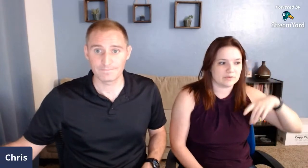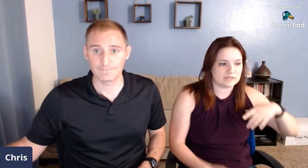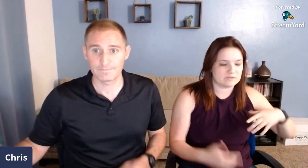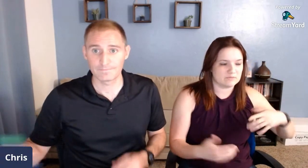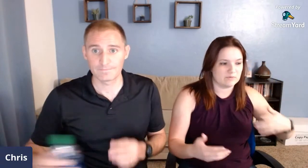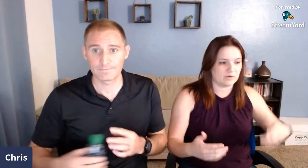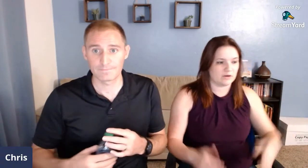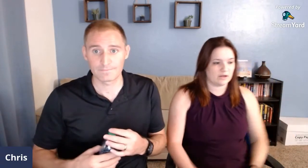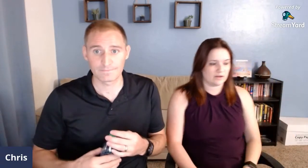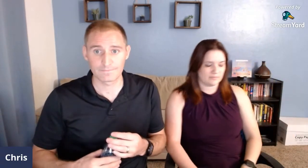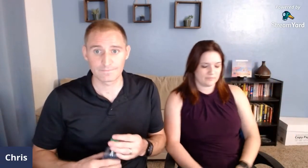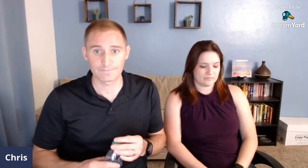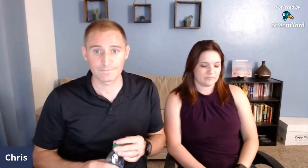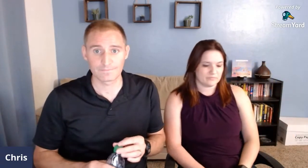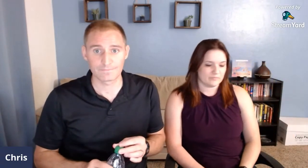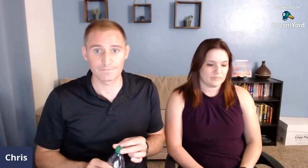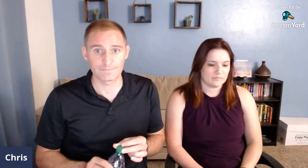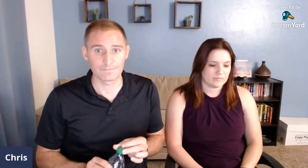me and Chris, we were